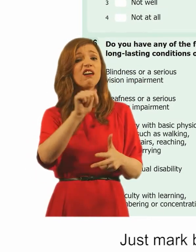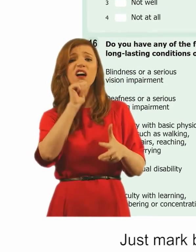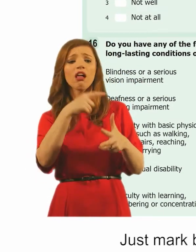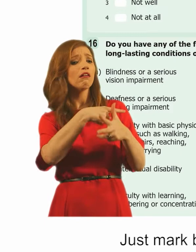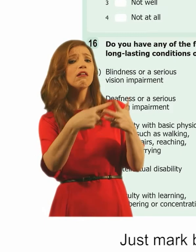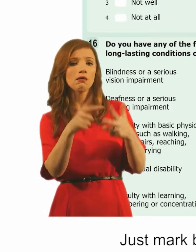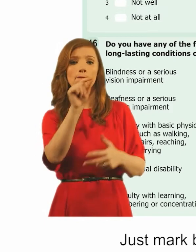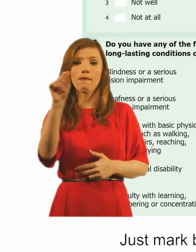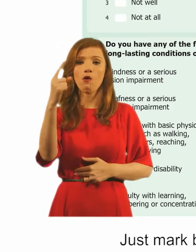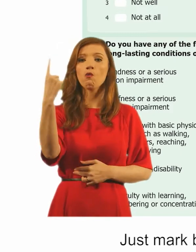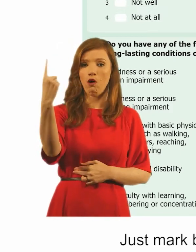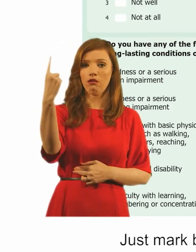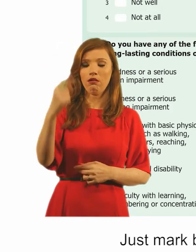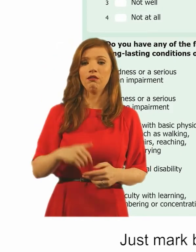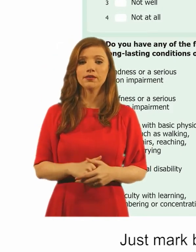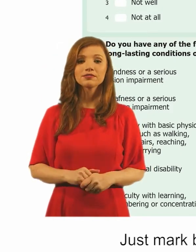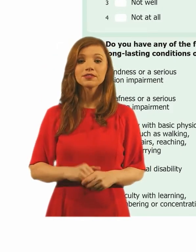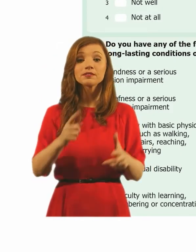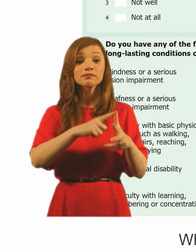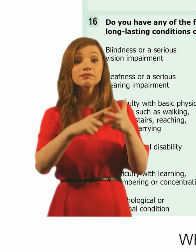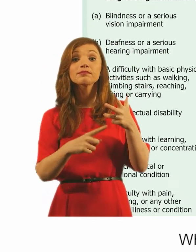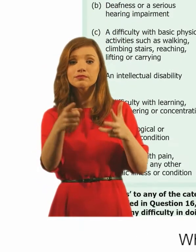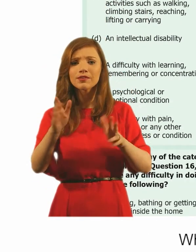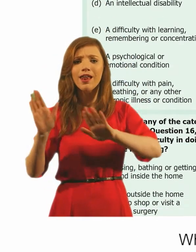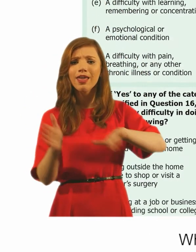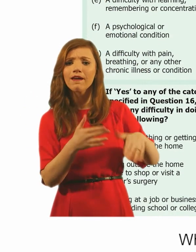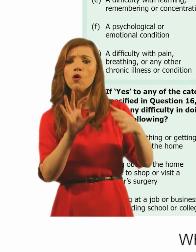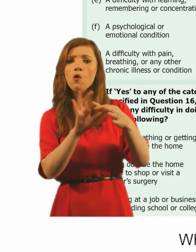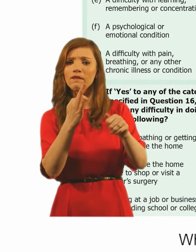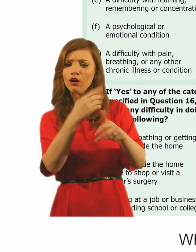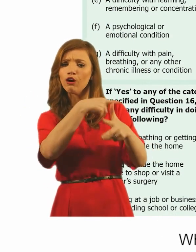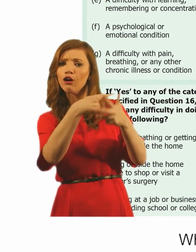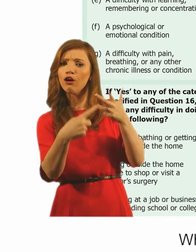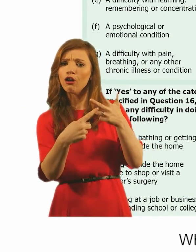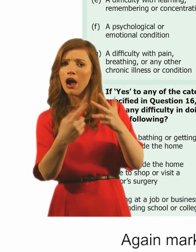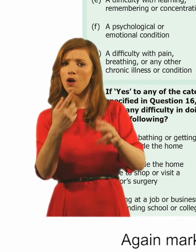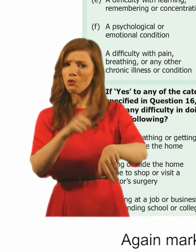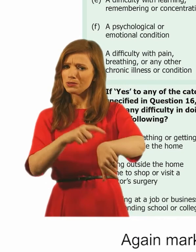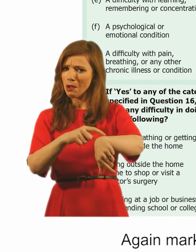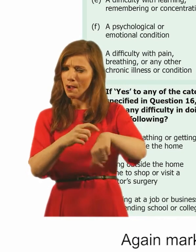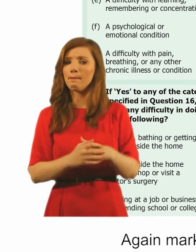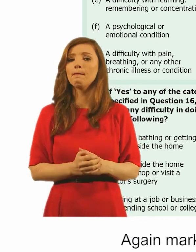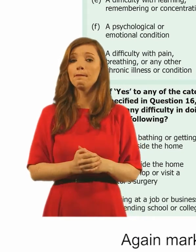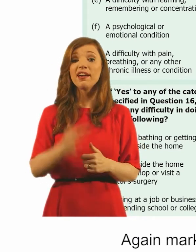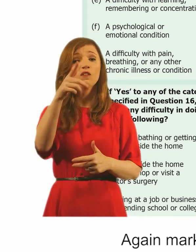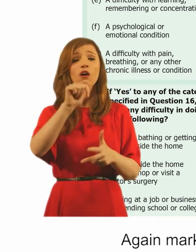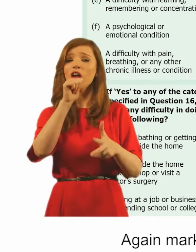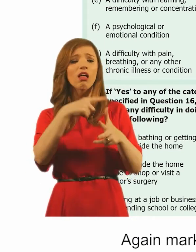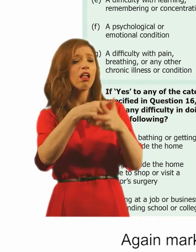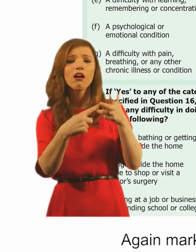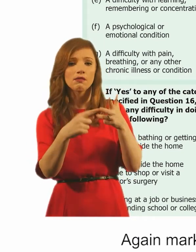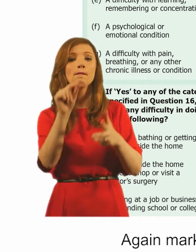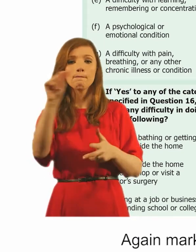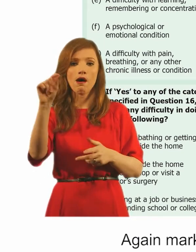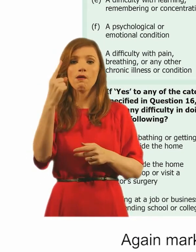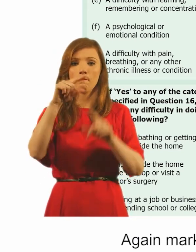1 if you are not at work, school, or college. What time do you usually leave home? Again, mark box 1 if